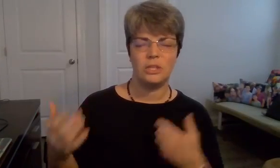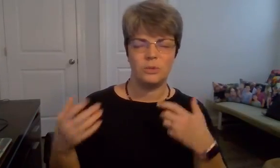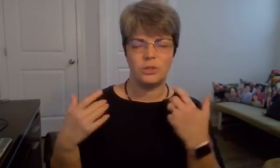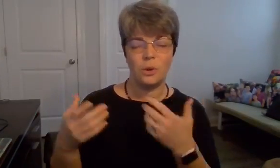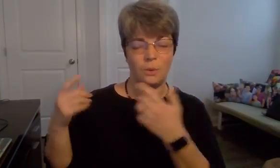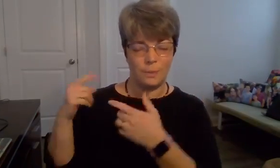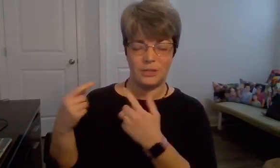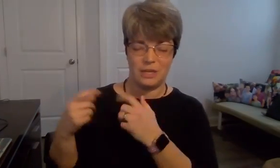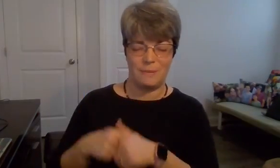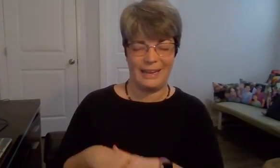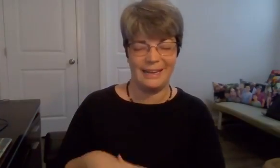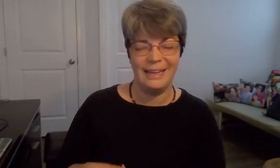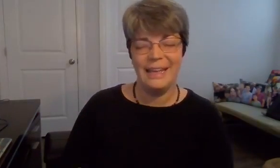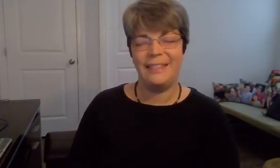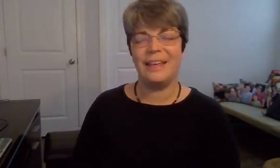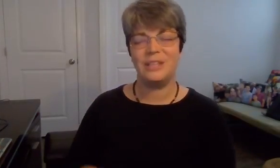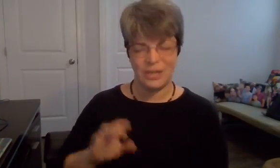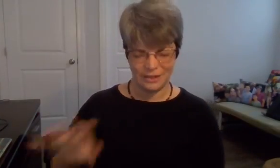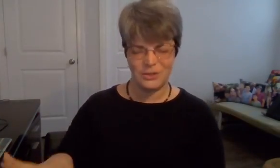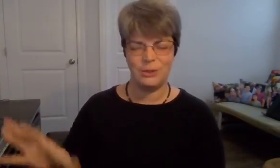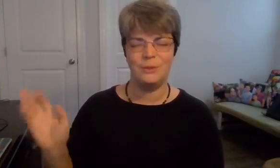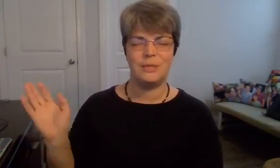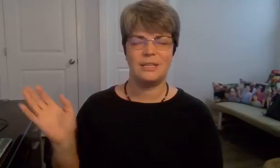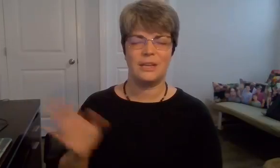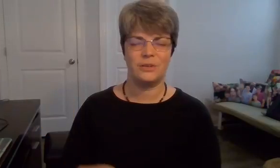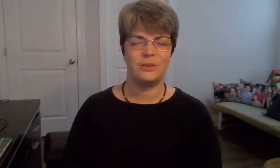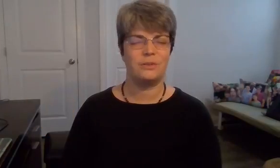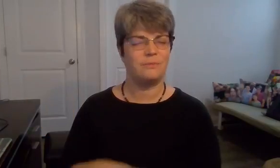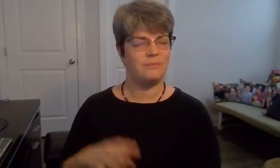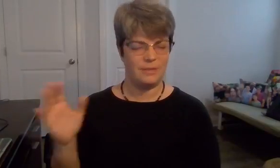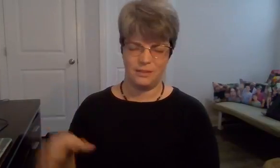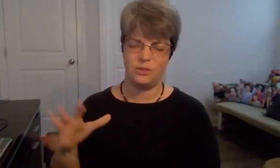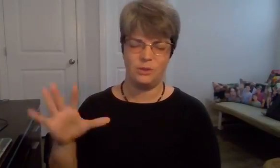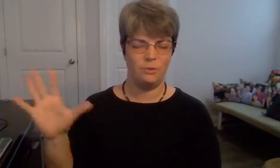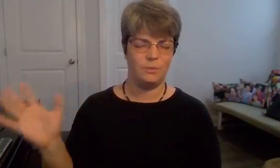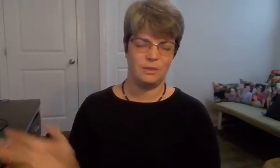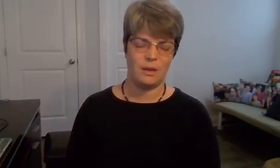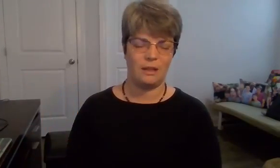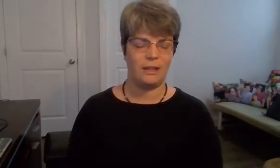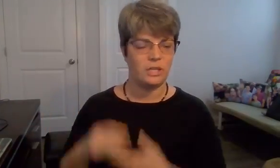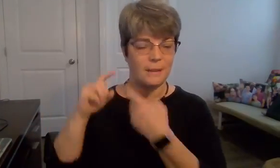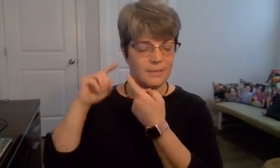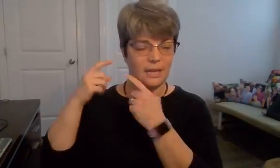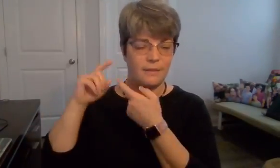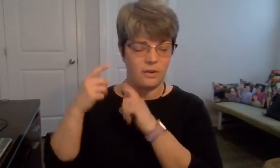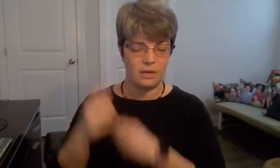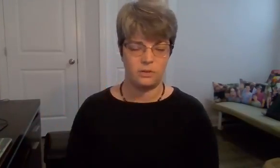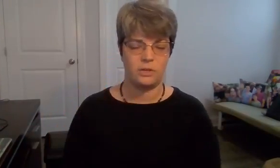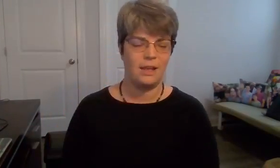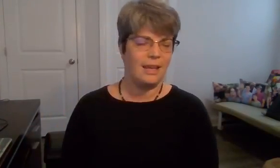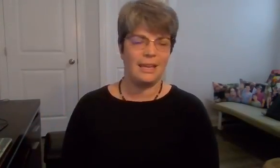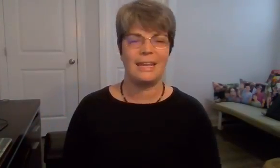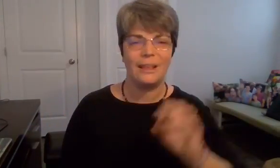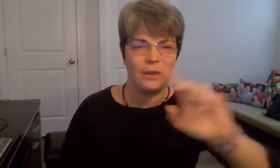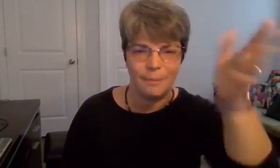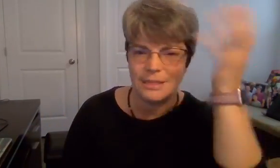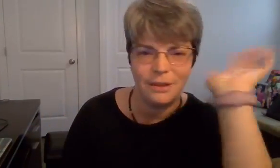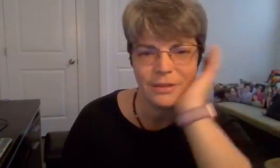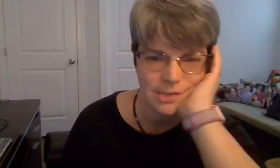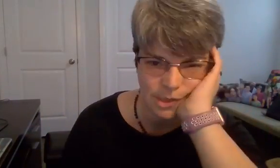was so much in pain that she got the tubes. The doctors did the tubes. A little while later, she kept signing that her ears hurt. Again, I can't look at myself. This is so weird.